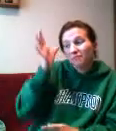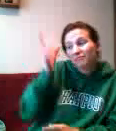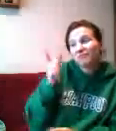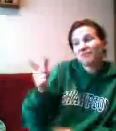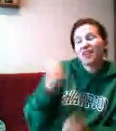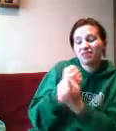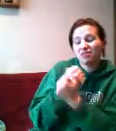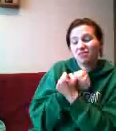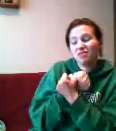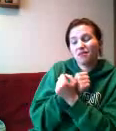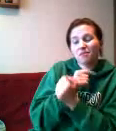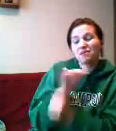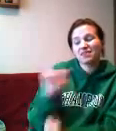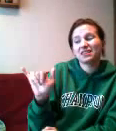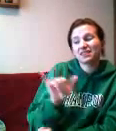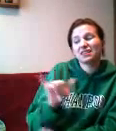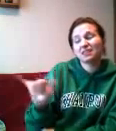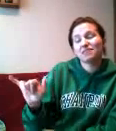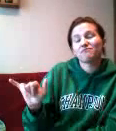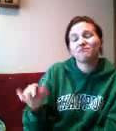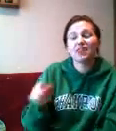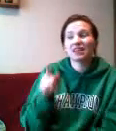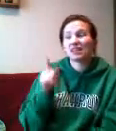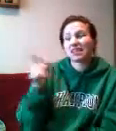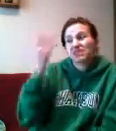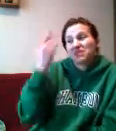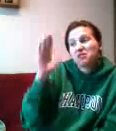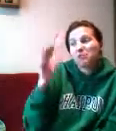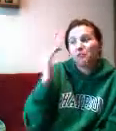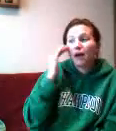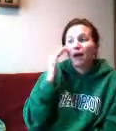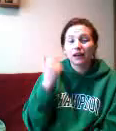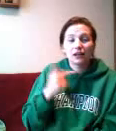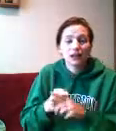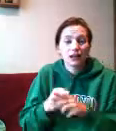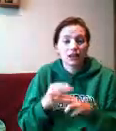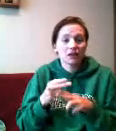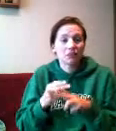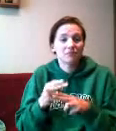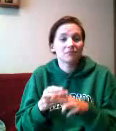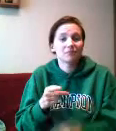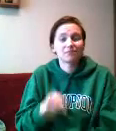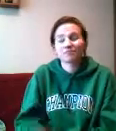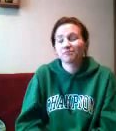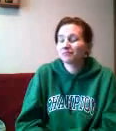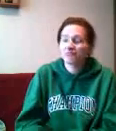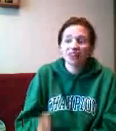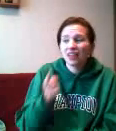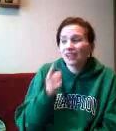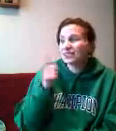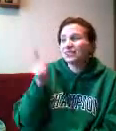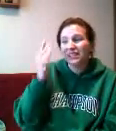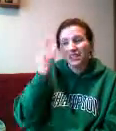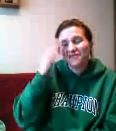same And they didn't even know my name Didn't even